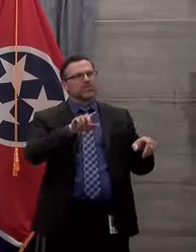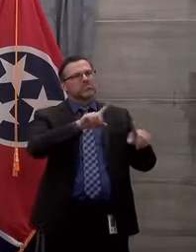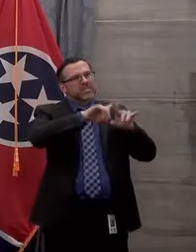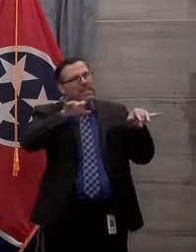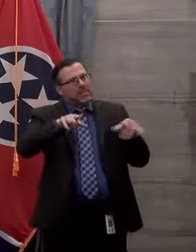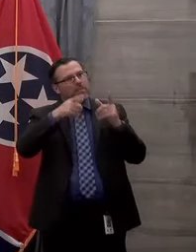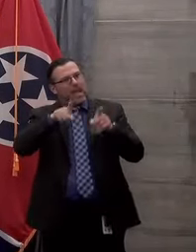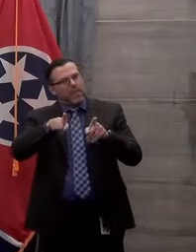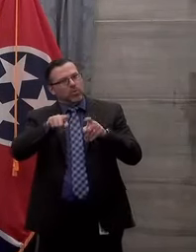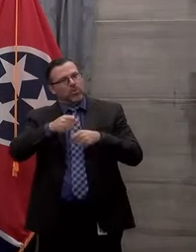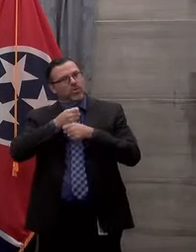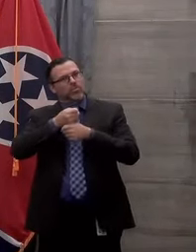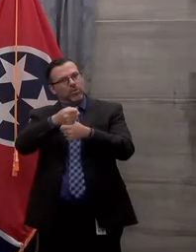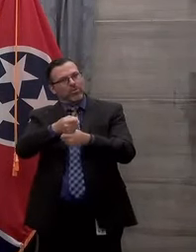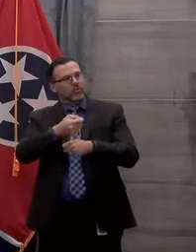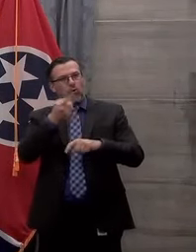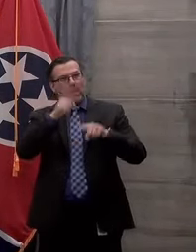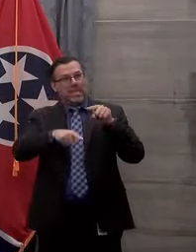so we can't make that direct link.